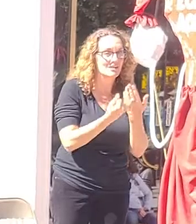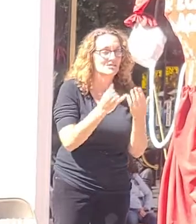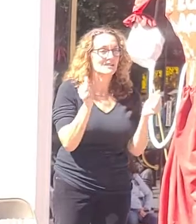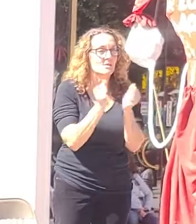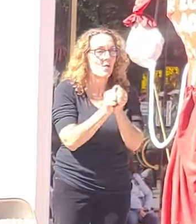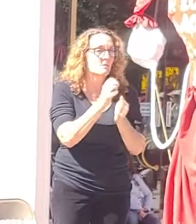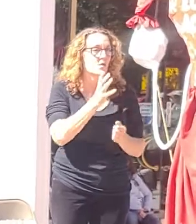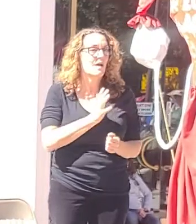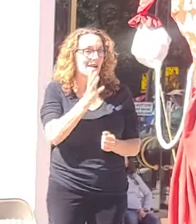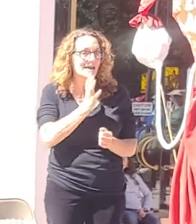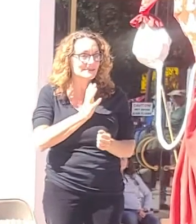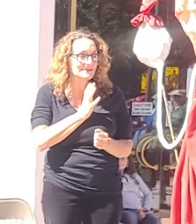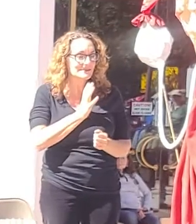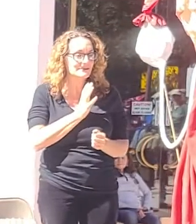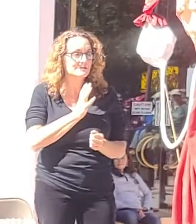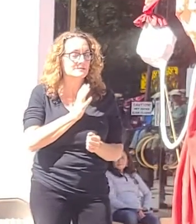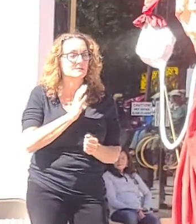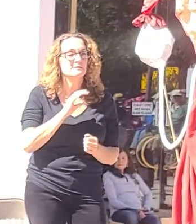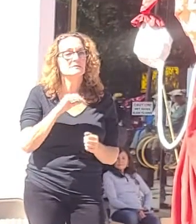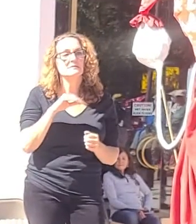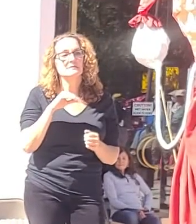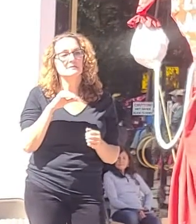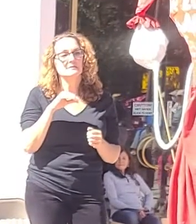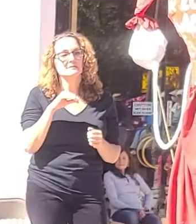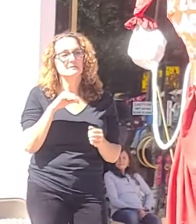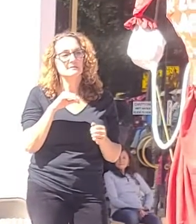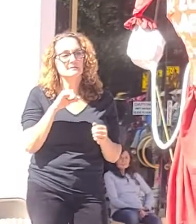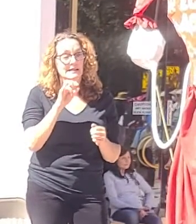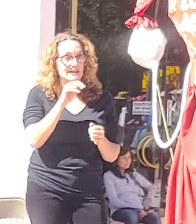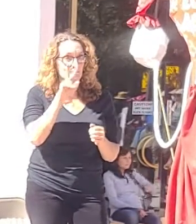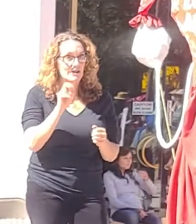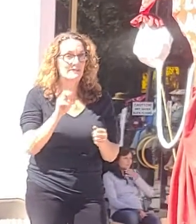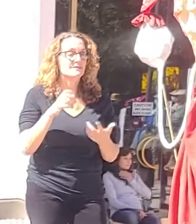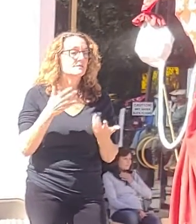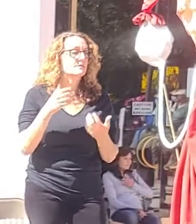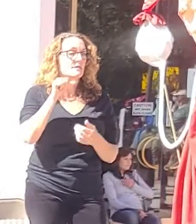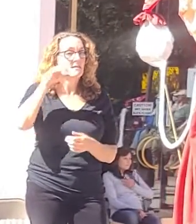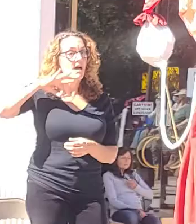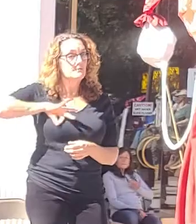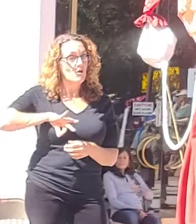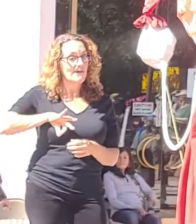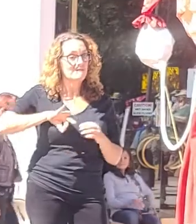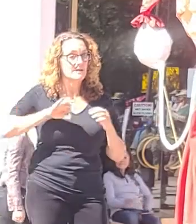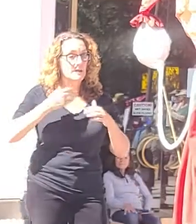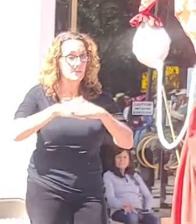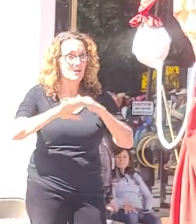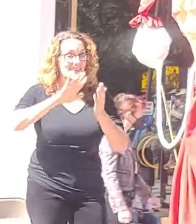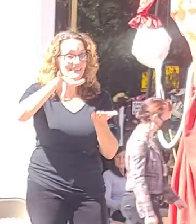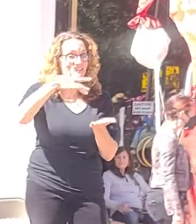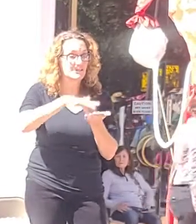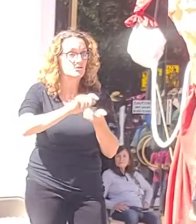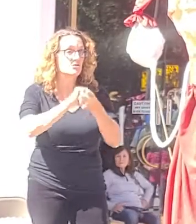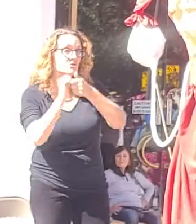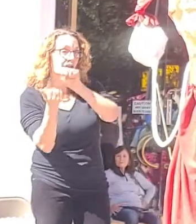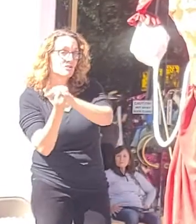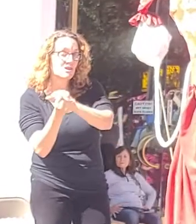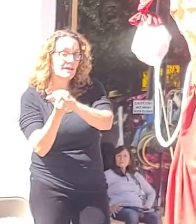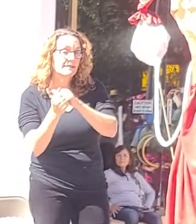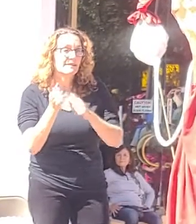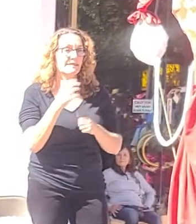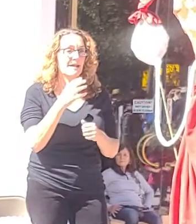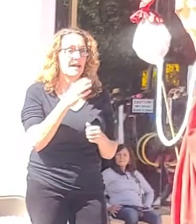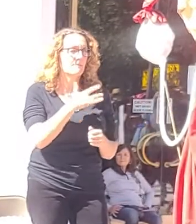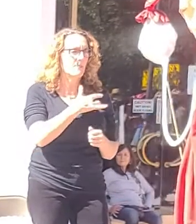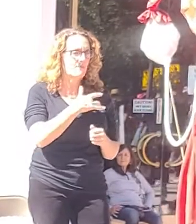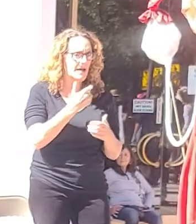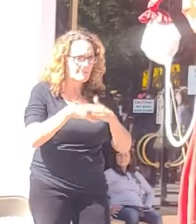Mujeres Initiative. There's nonprofit birthing centers such as Changing Women Initiative, Breath of My Heart Birthplace, and